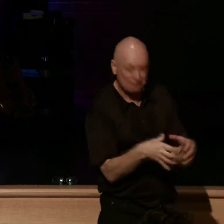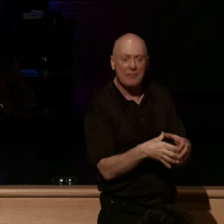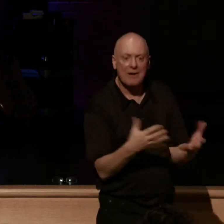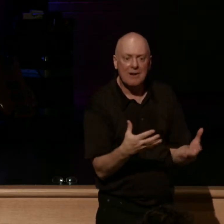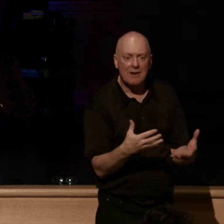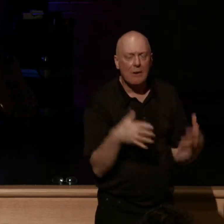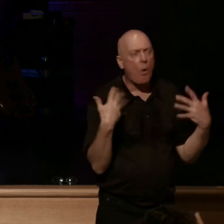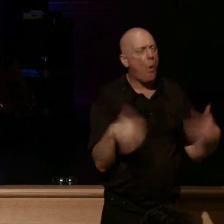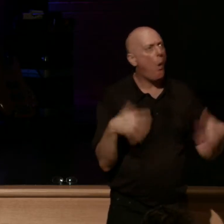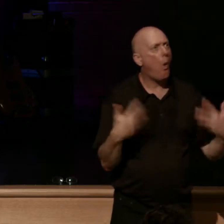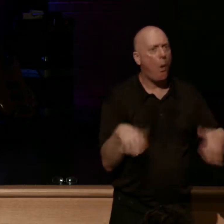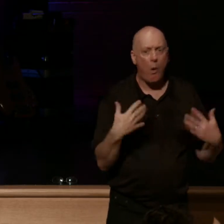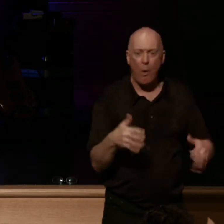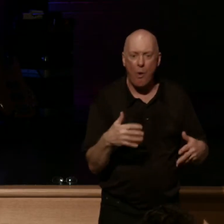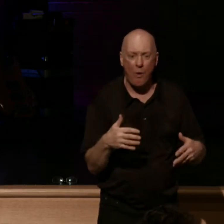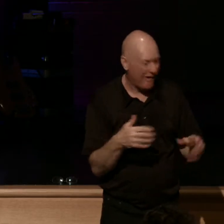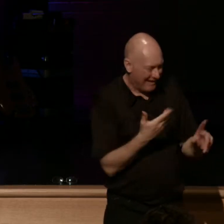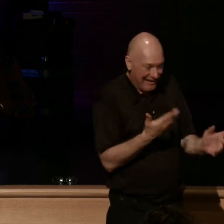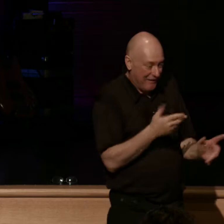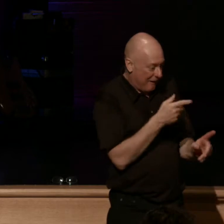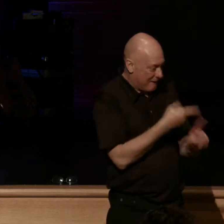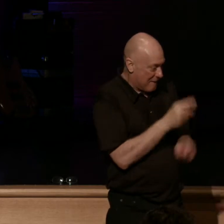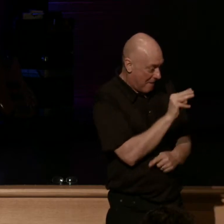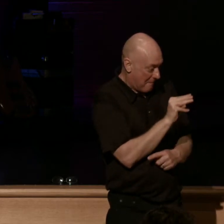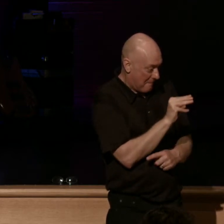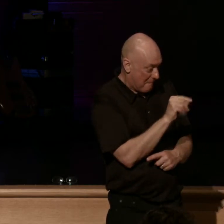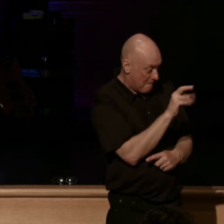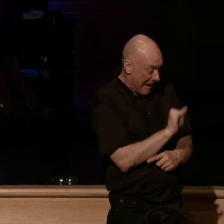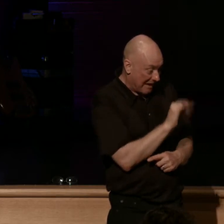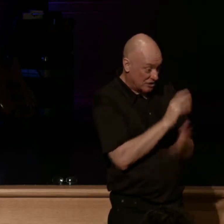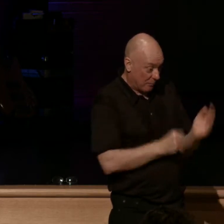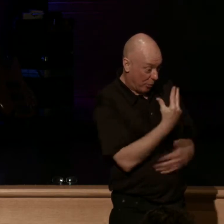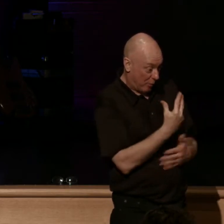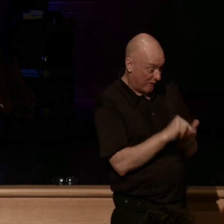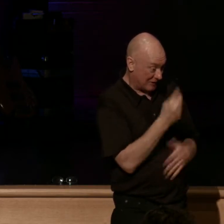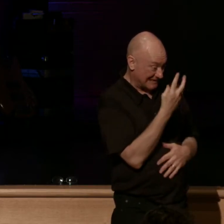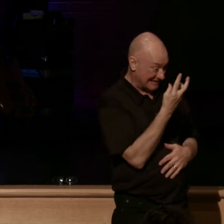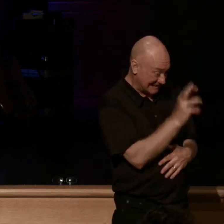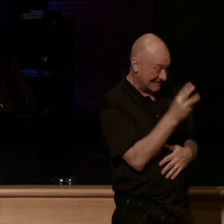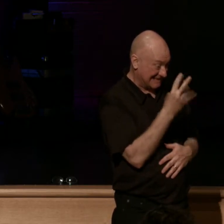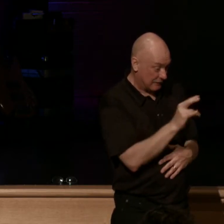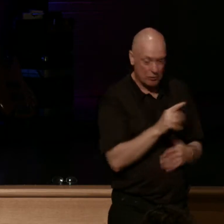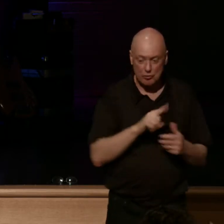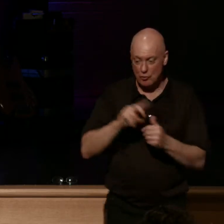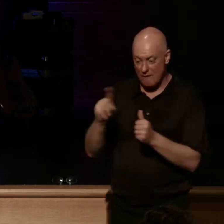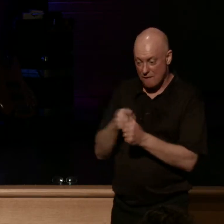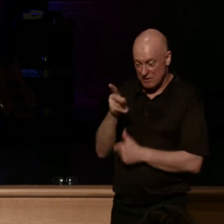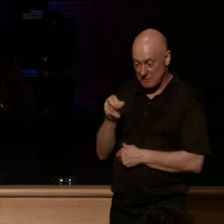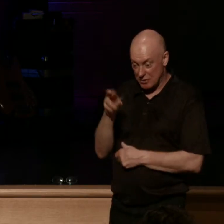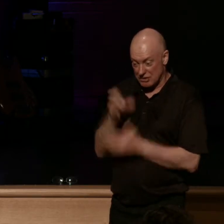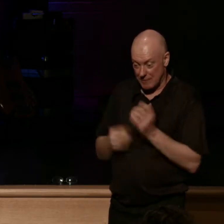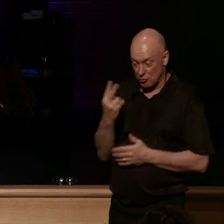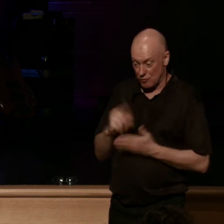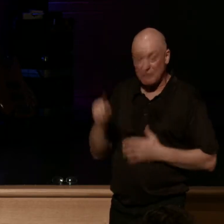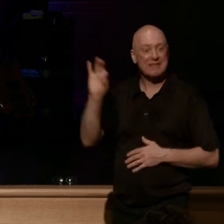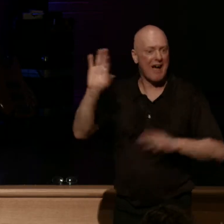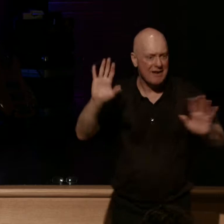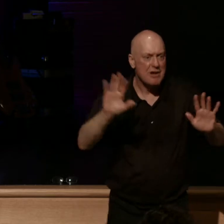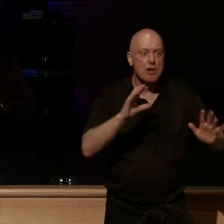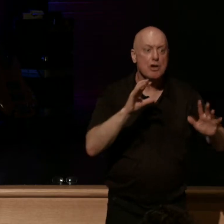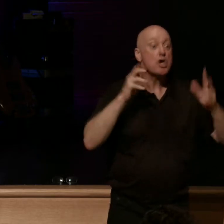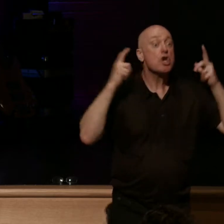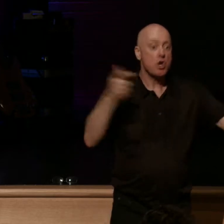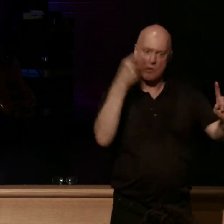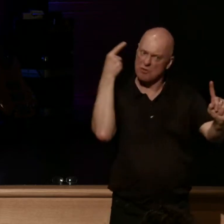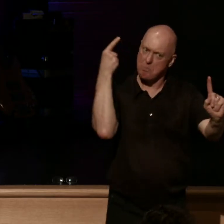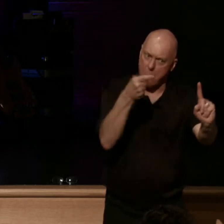there's such a carryover rate from Malachi 3, verses 16 and 17 into 1 Peter 2:9. So notice right here, okay, this is a huge